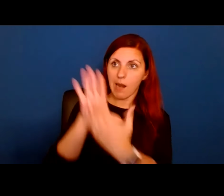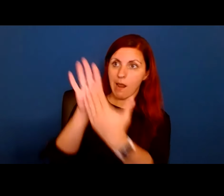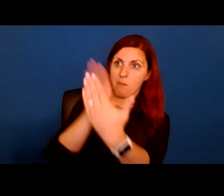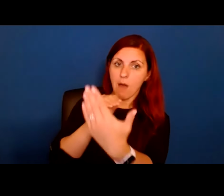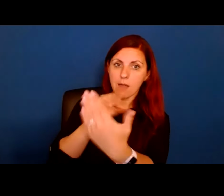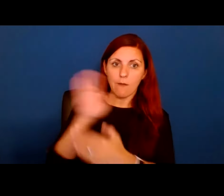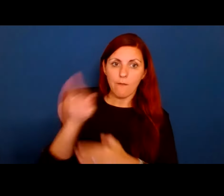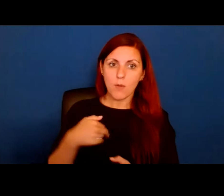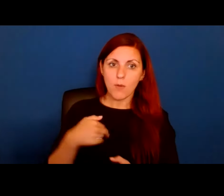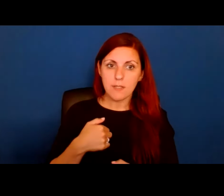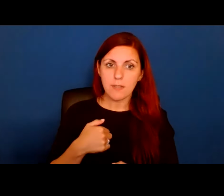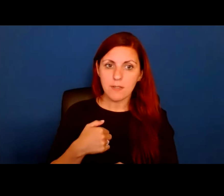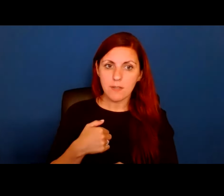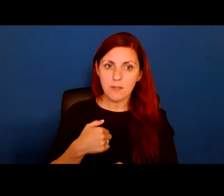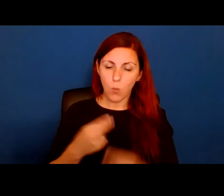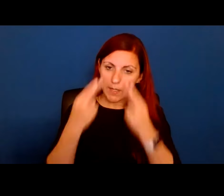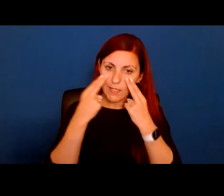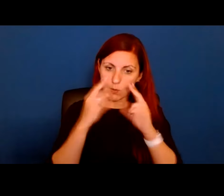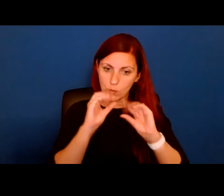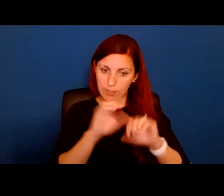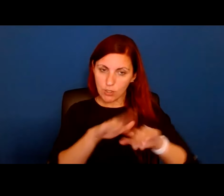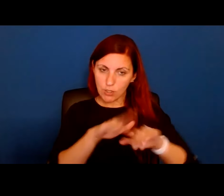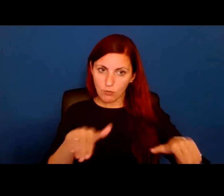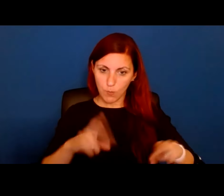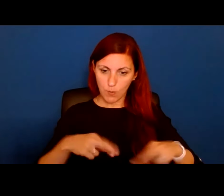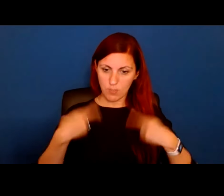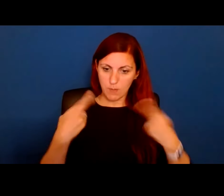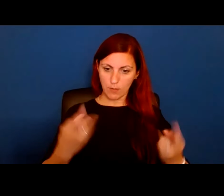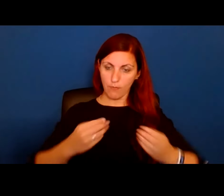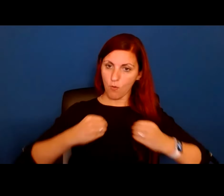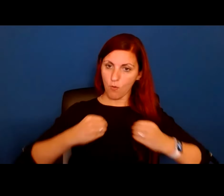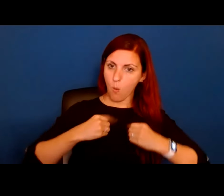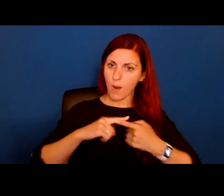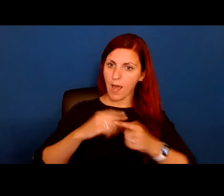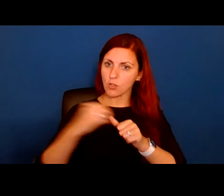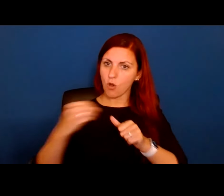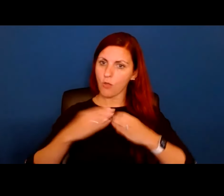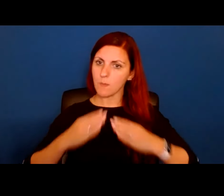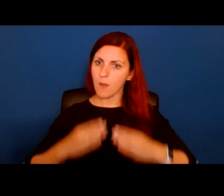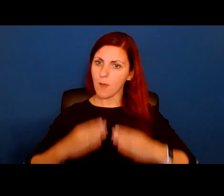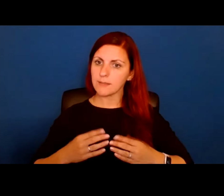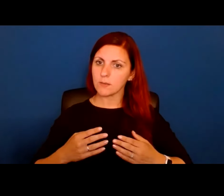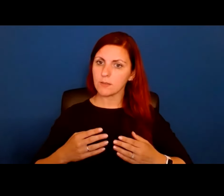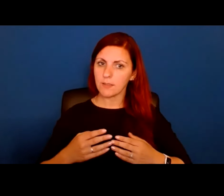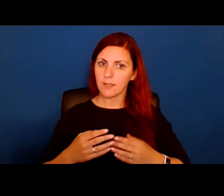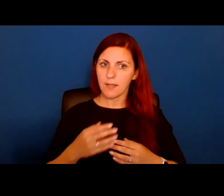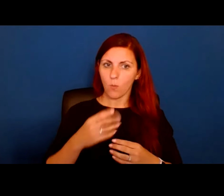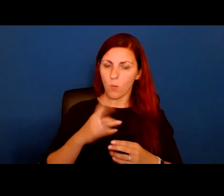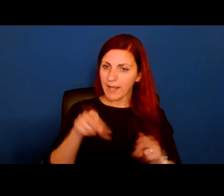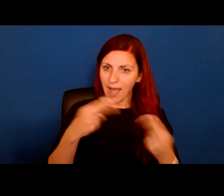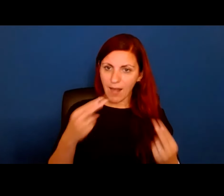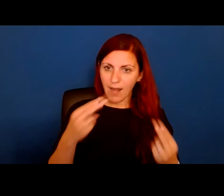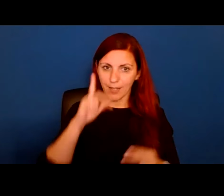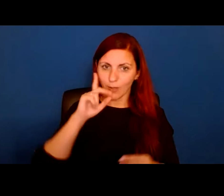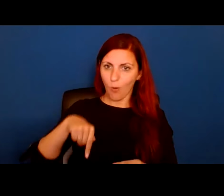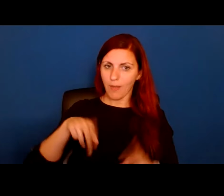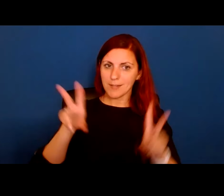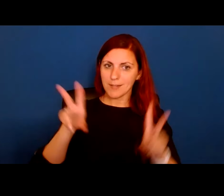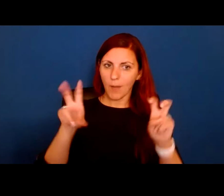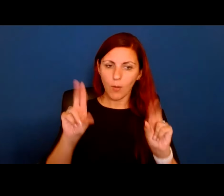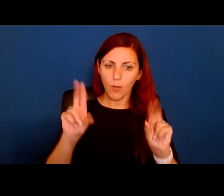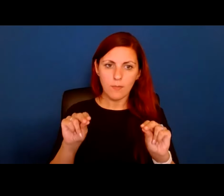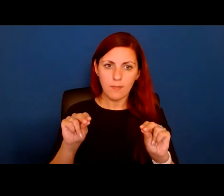being respectful of their own and others' bodies when being intimate. We cannot shy away from that. Finally, we need to